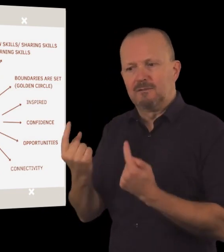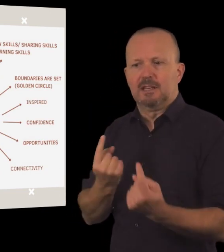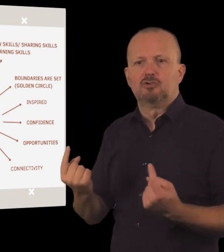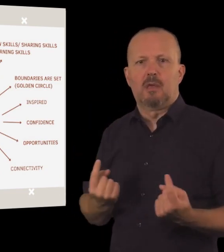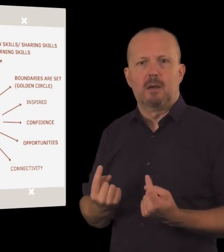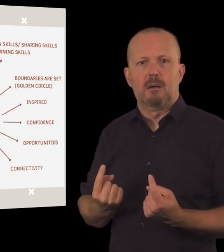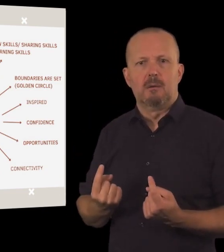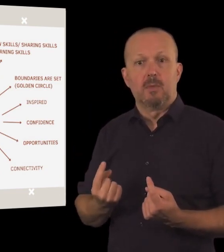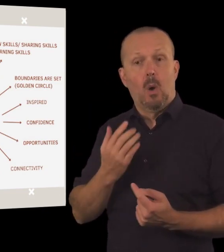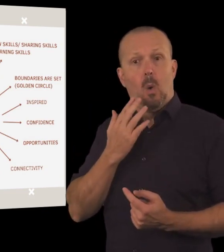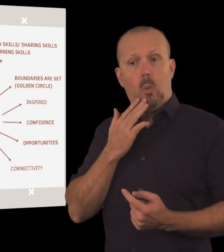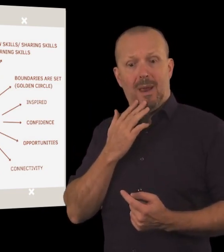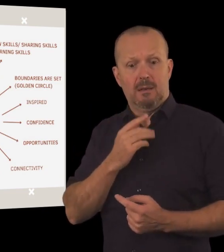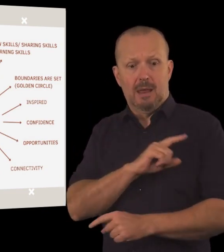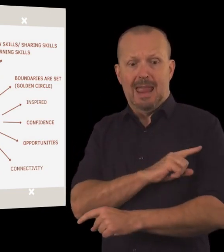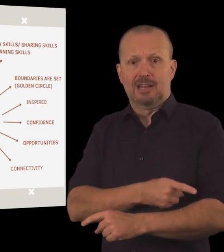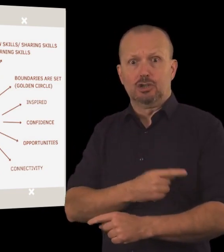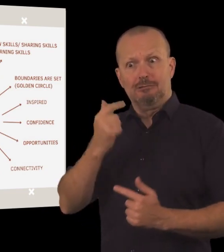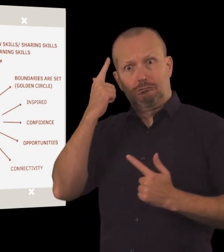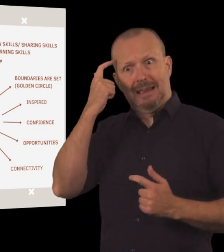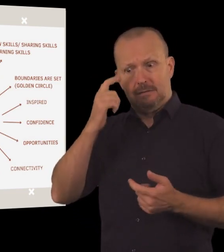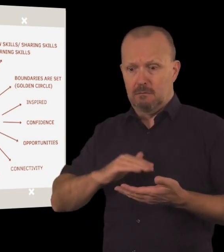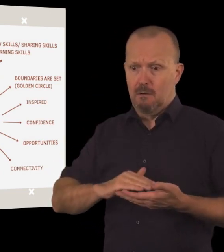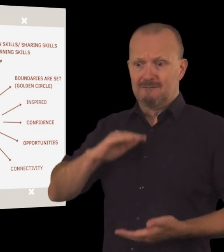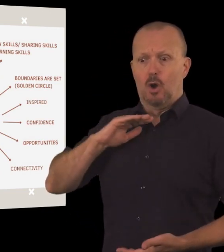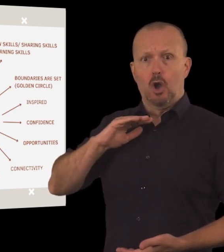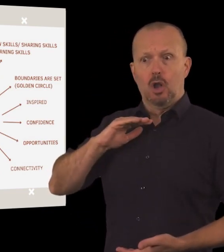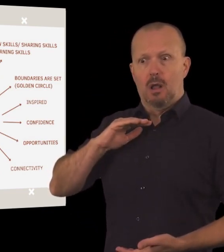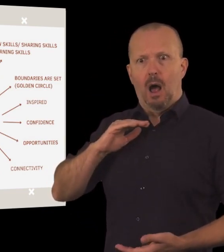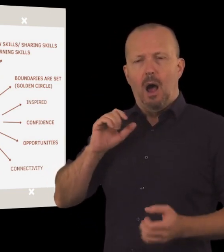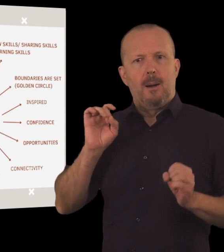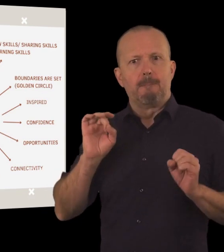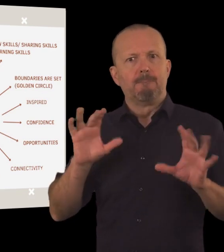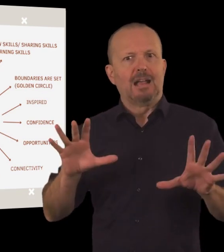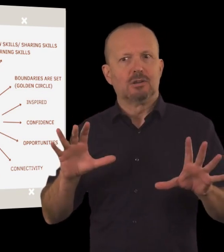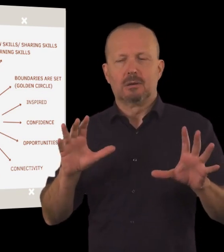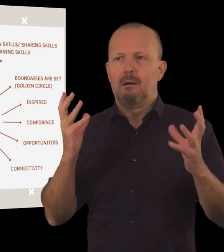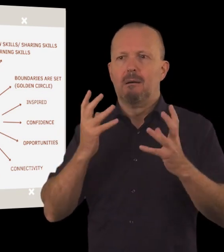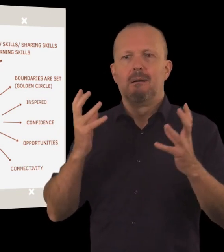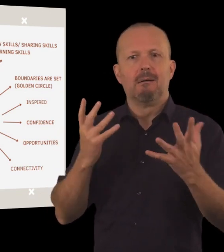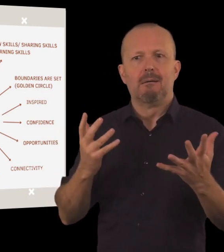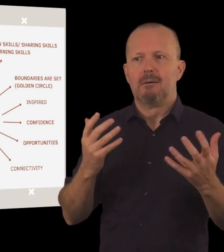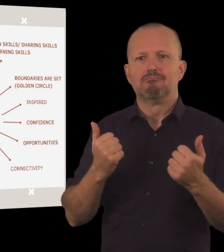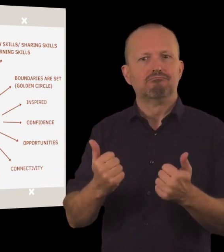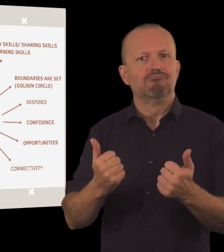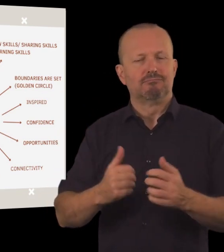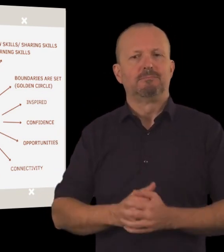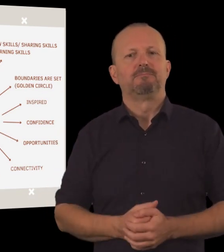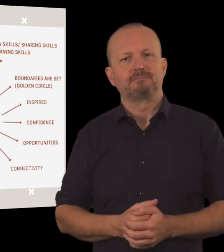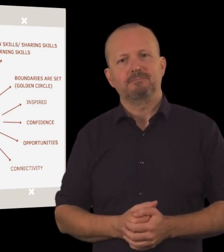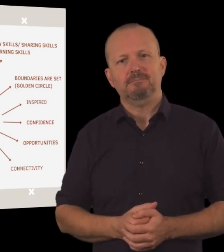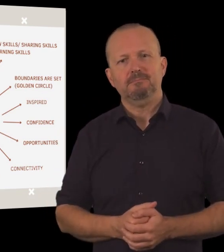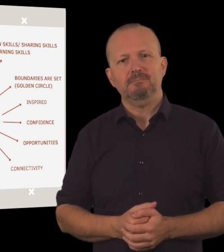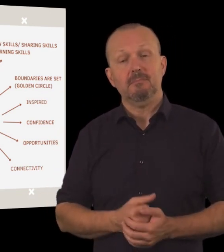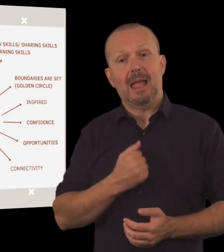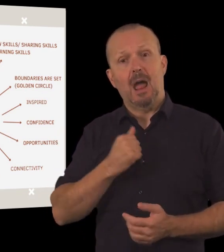workers and outside of our lives too. I hope this discussion has generated some thoughts and reflections on how your